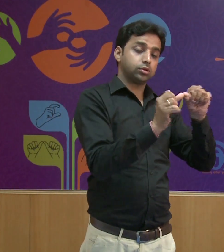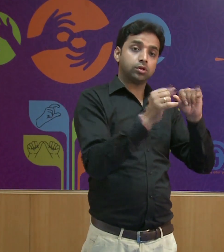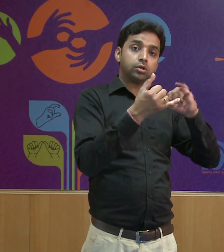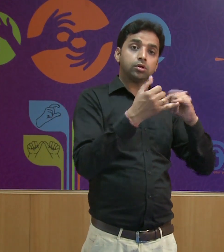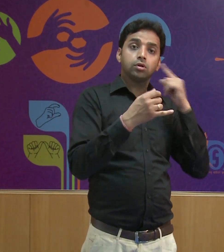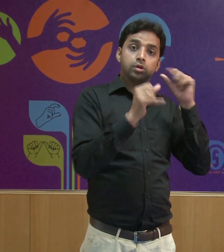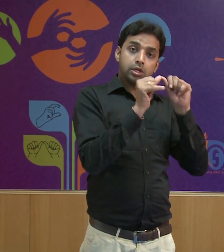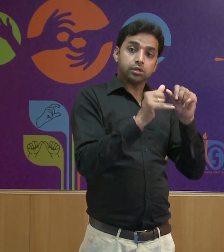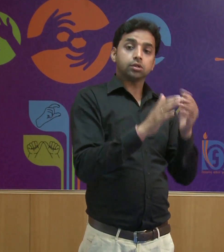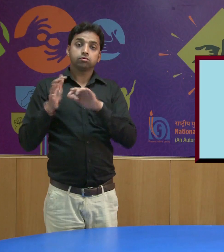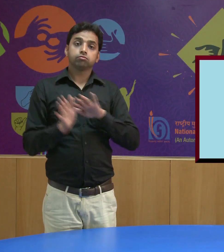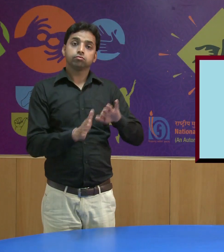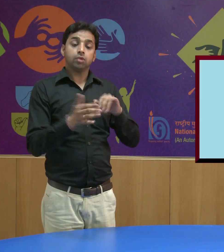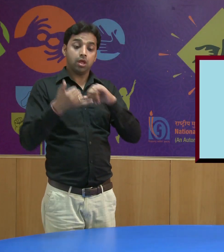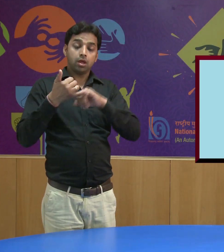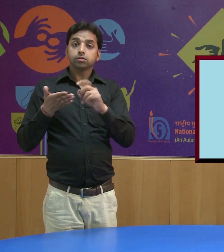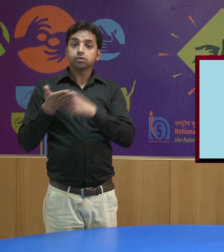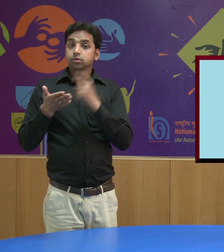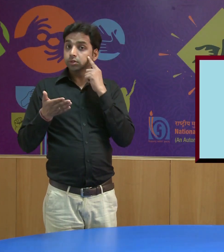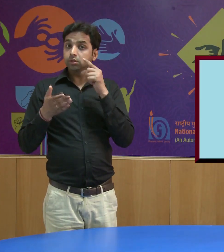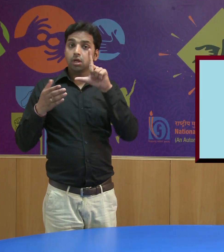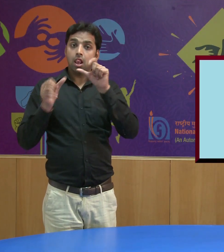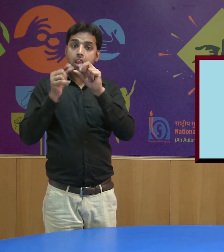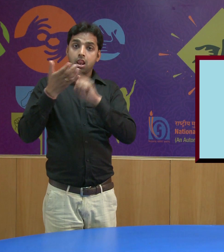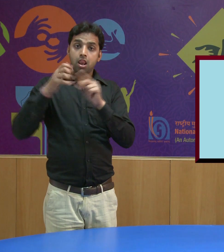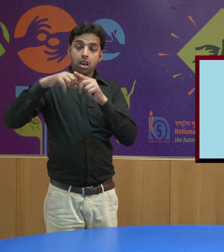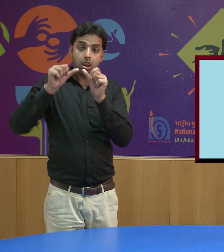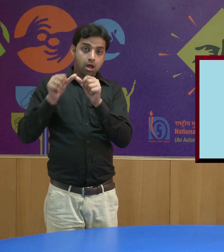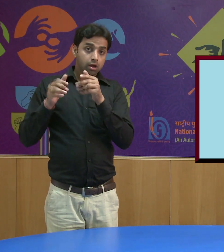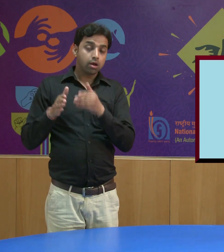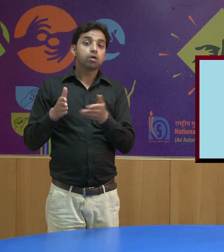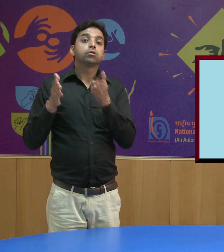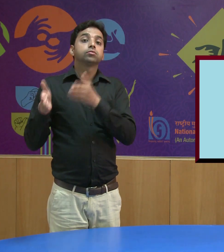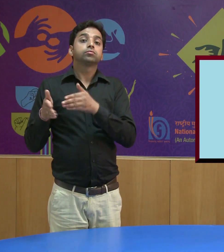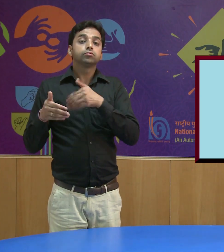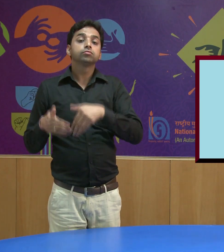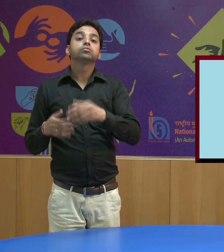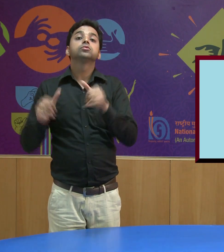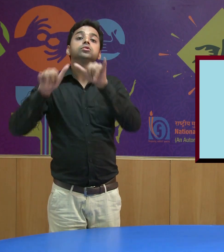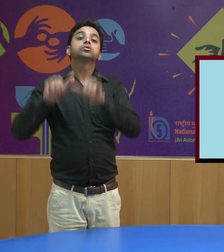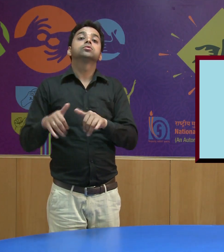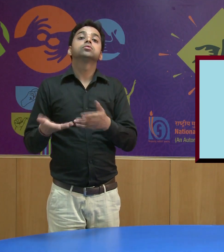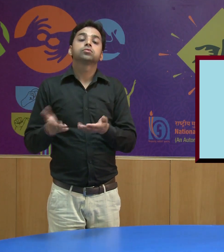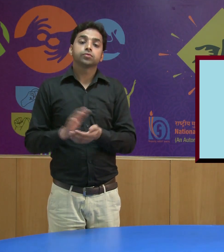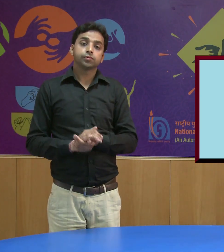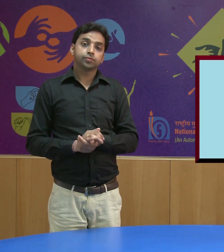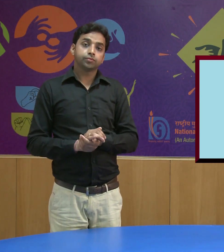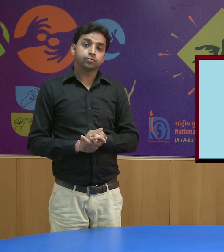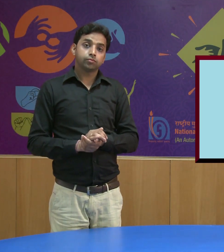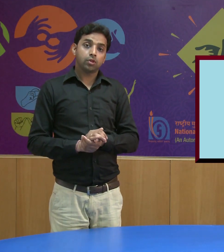Sri Lanka. Sri Lanka is situated towards the south